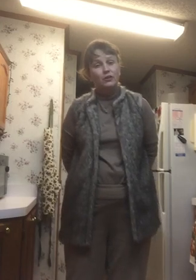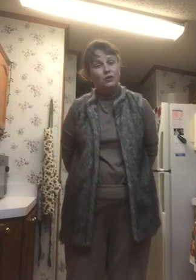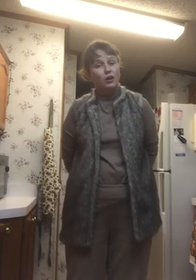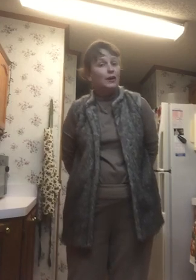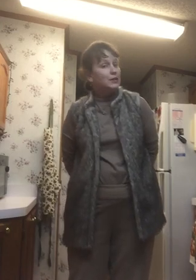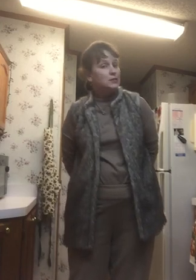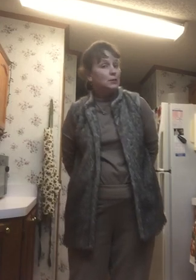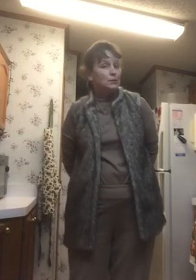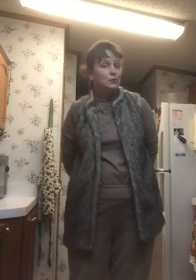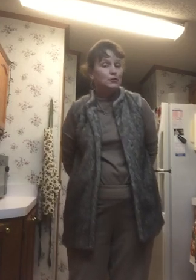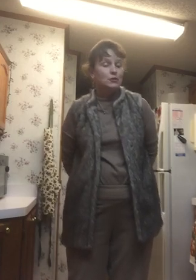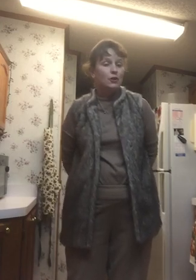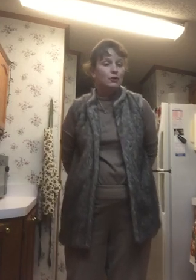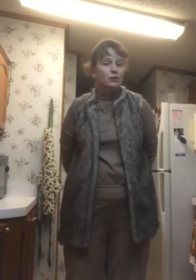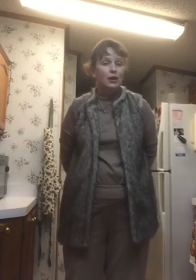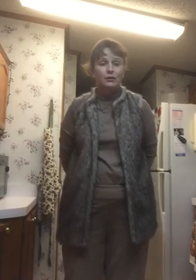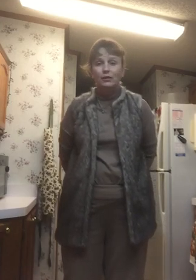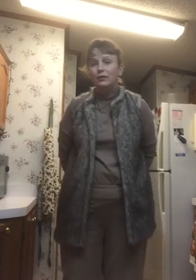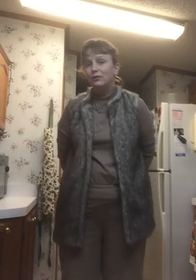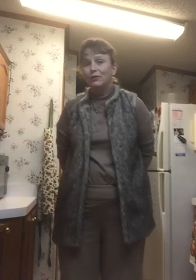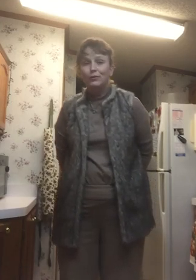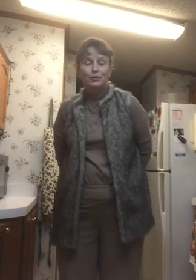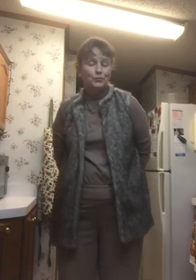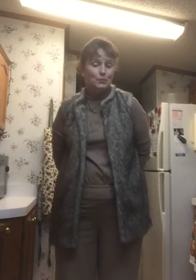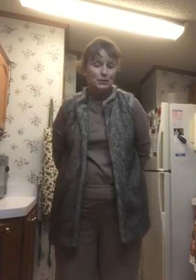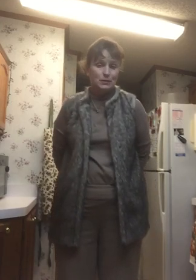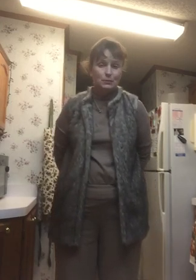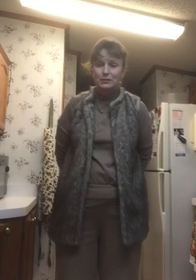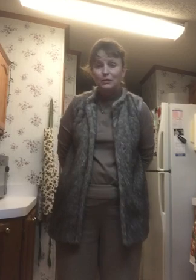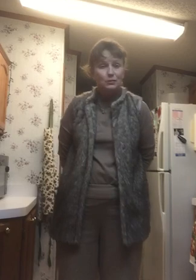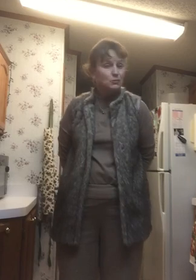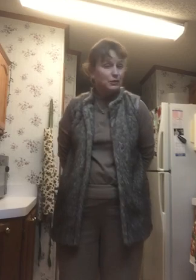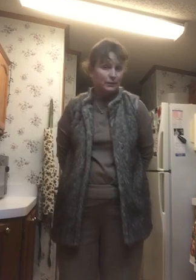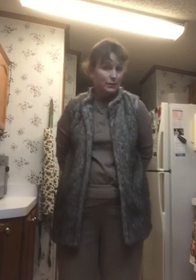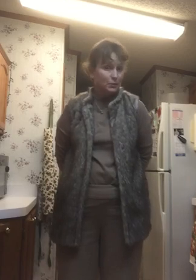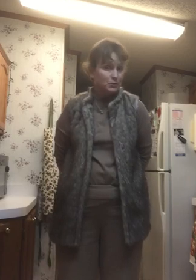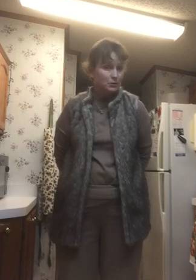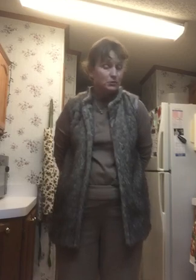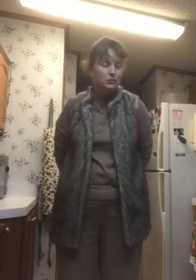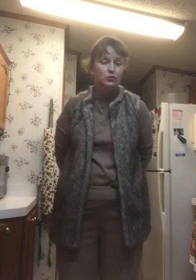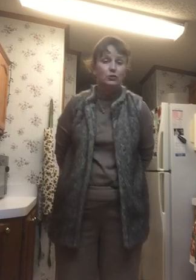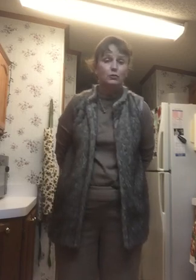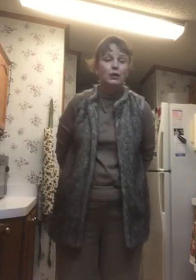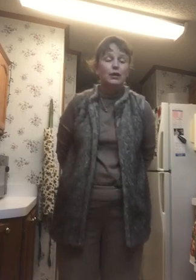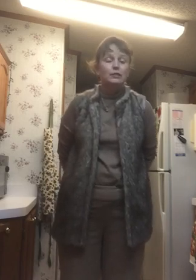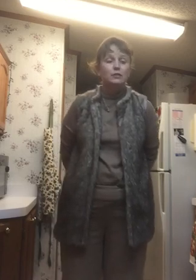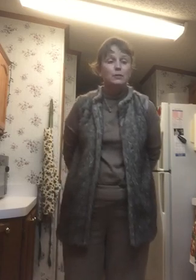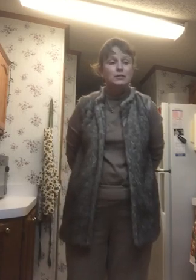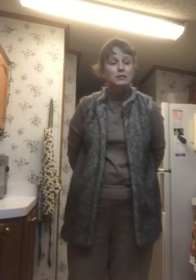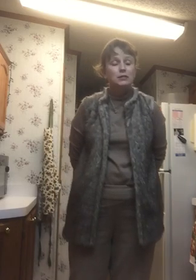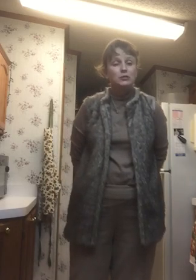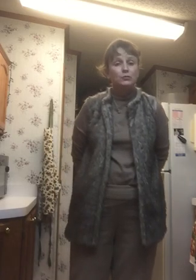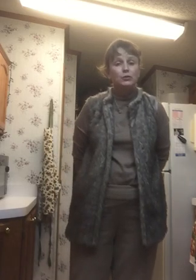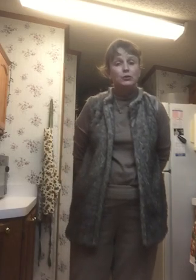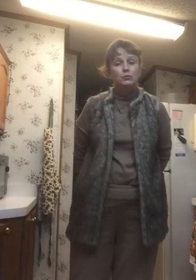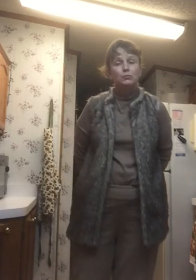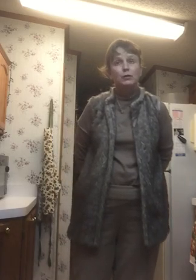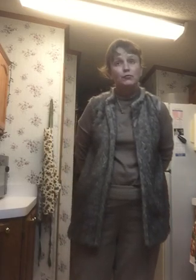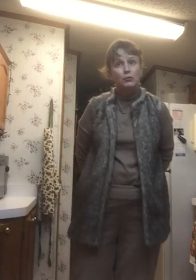your audience members are not going to know if you mess up, because they don't know sign language. So the best thing to do if you